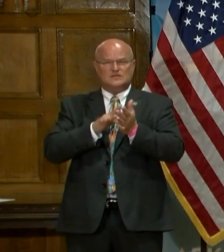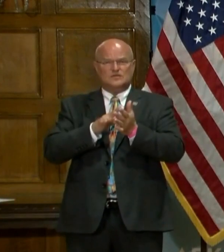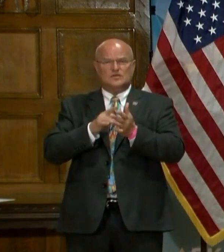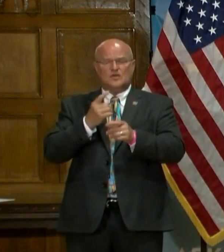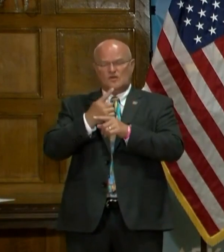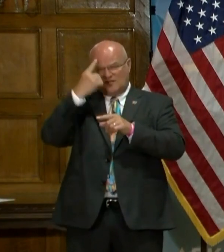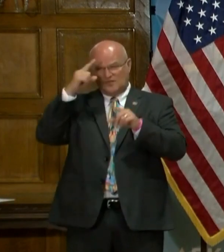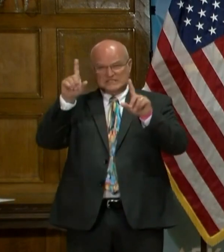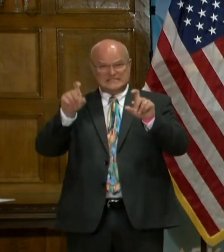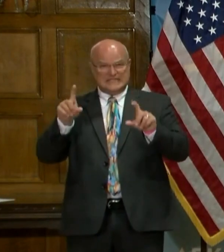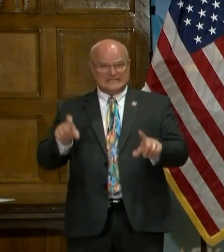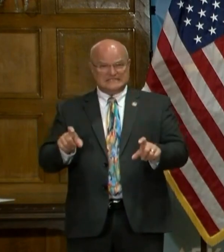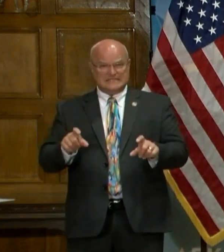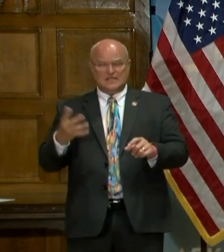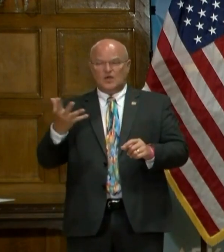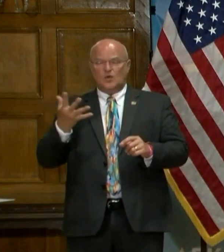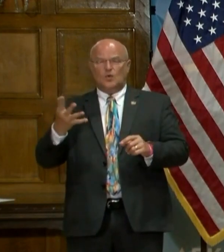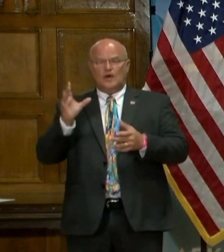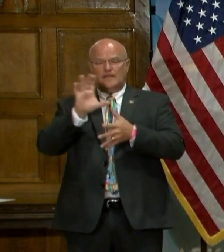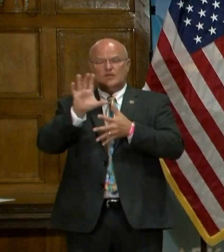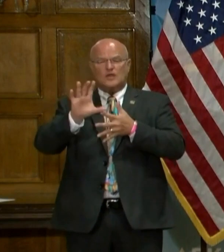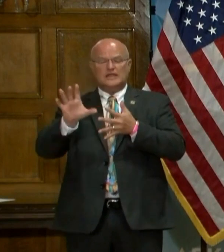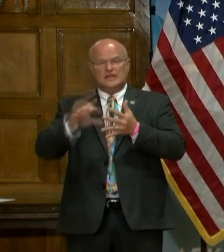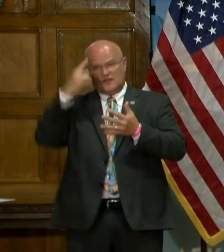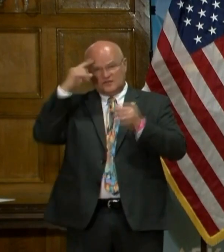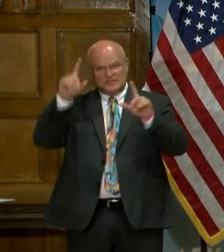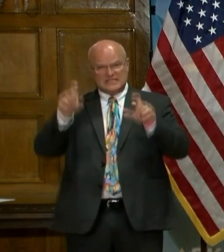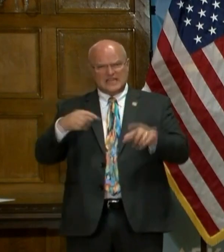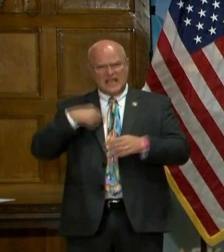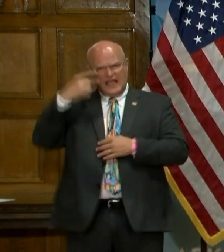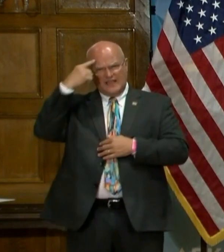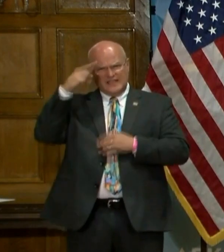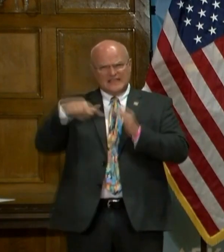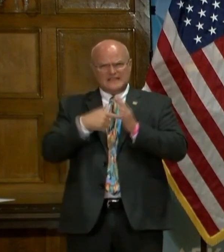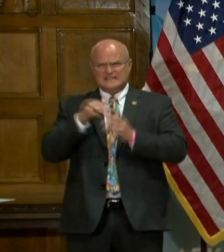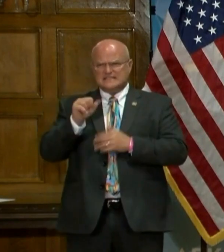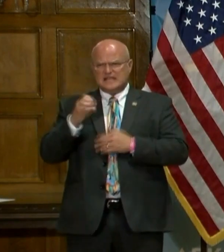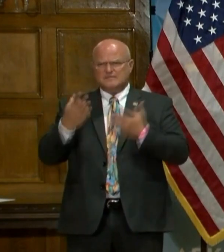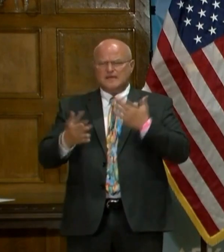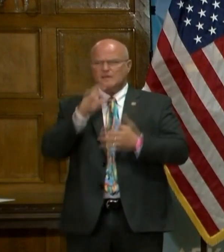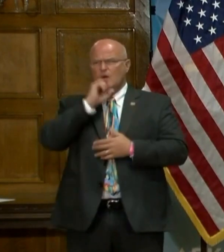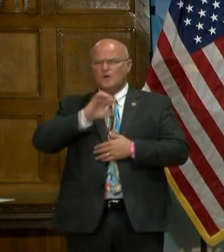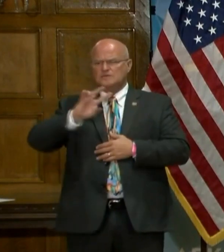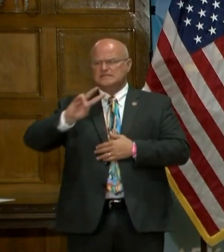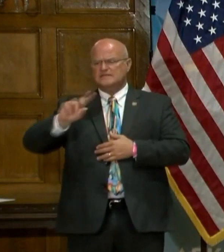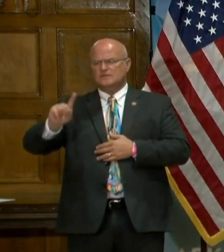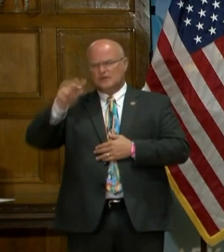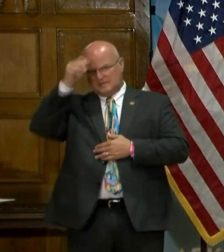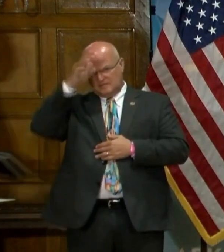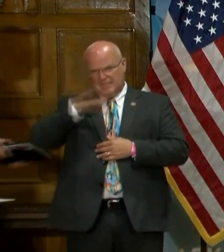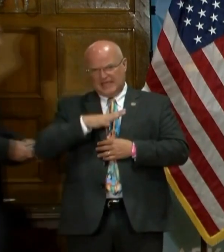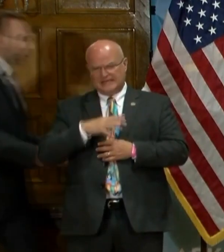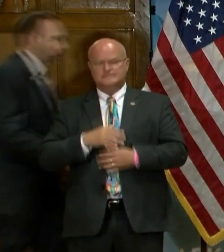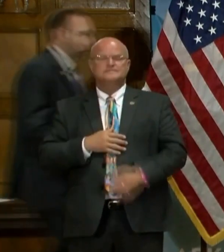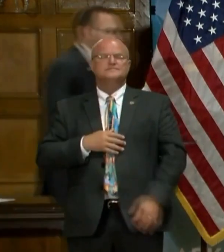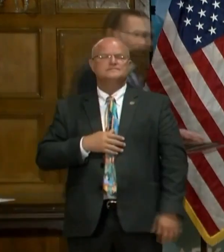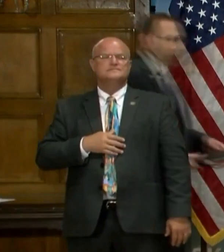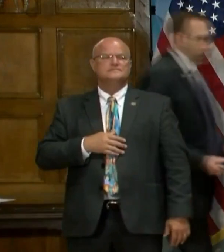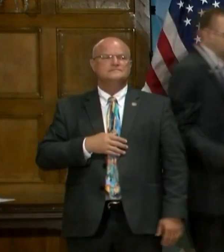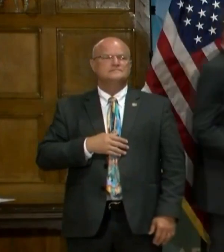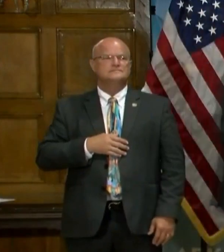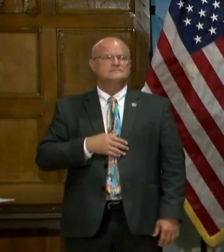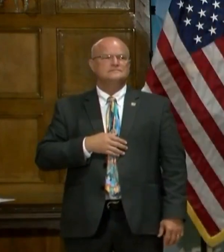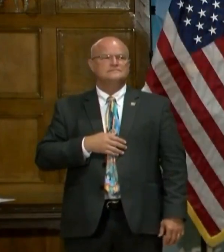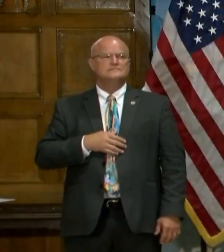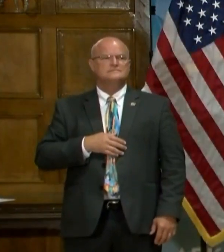question for testing, and what is the criteria for testing. I think in this case it might have been a 71-year-old man.